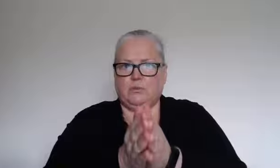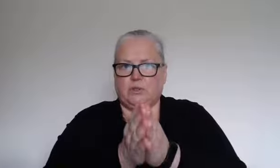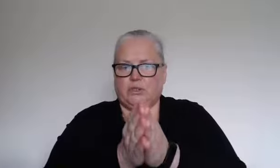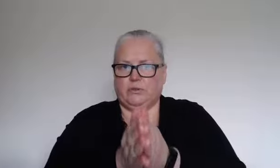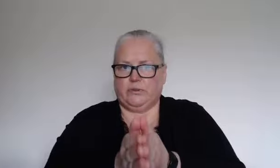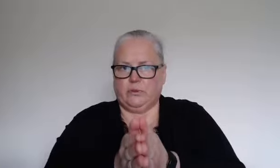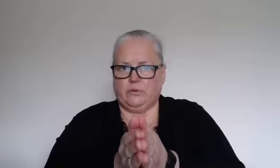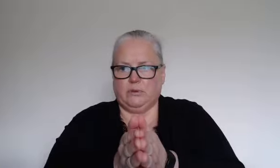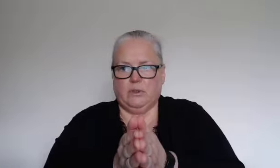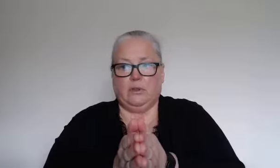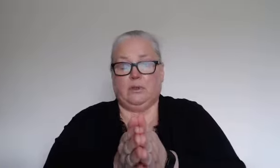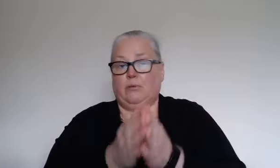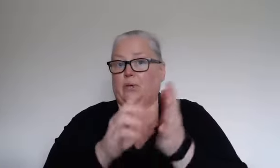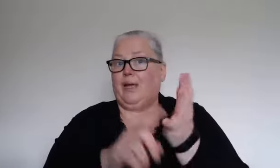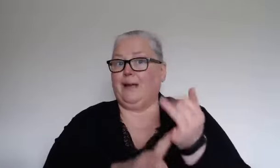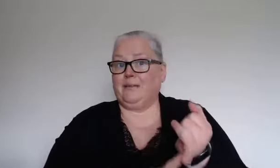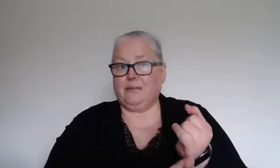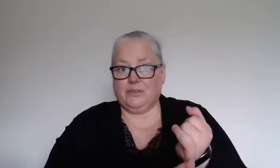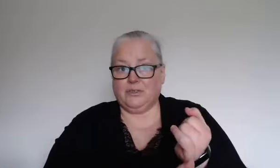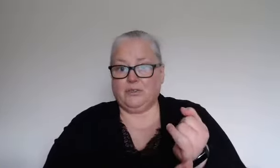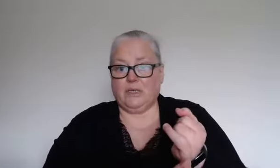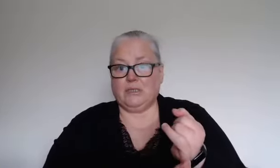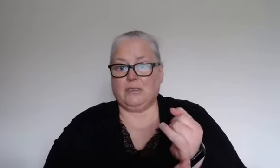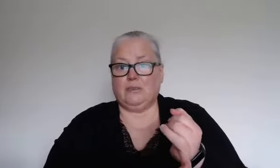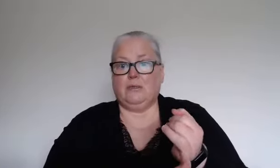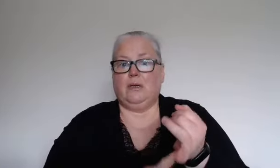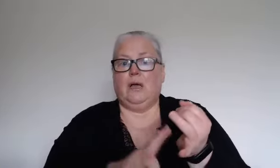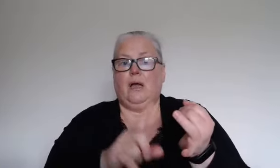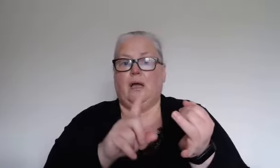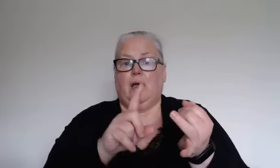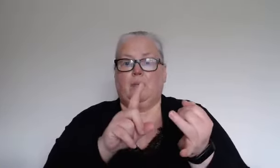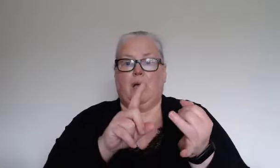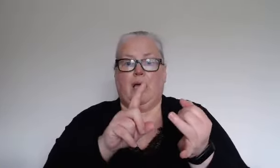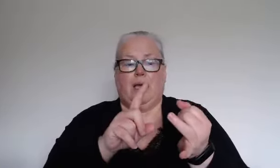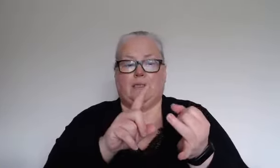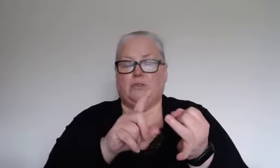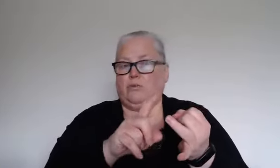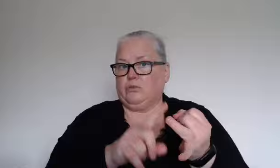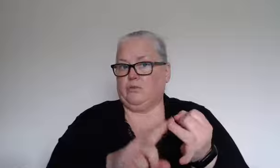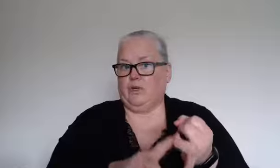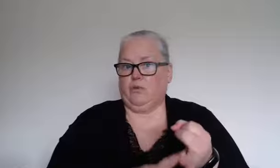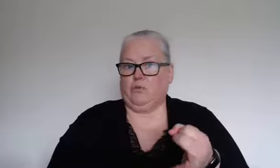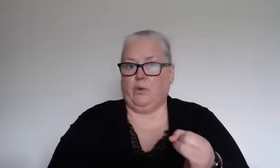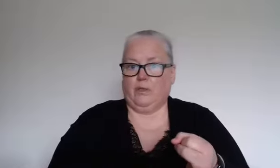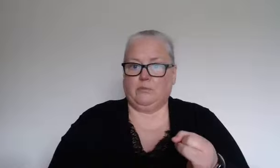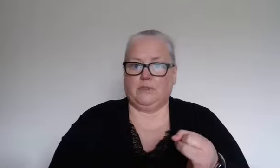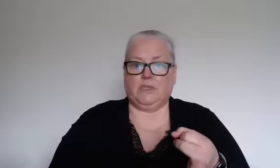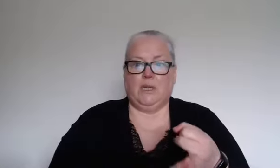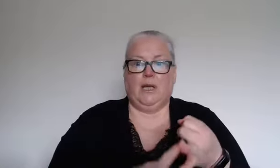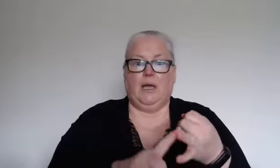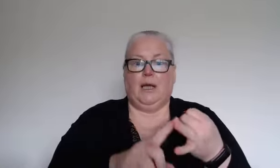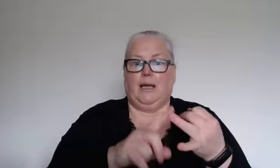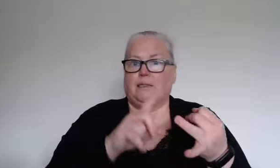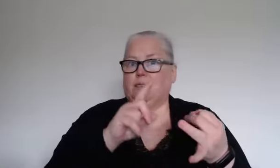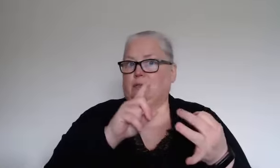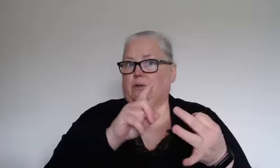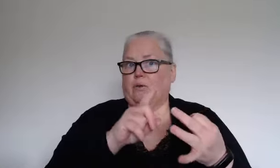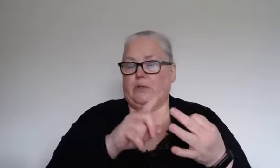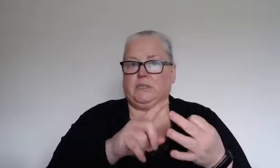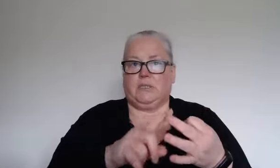too soon, you're only adding to your stress, and you're going to feel overwhelmed, and you're going to set